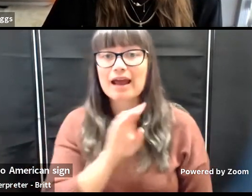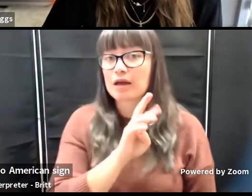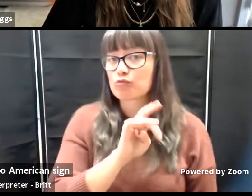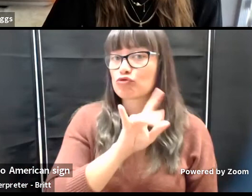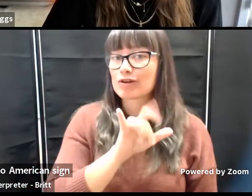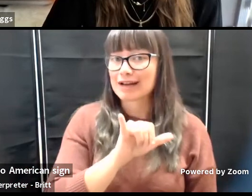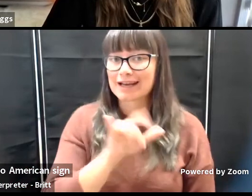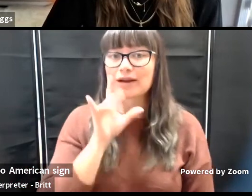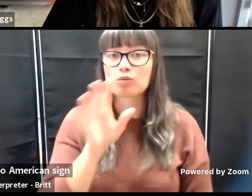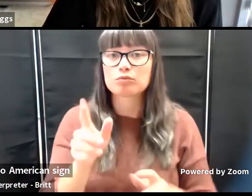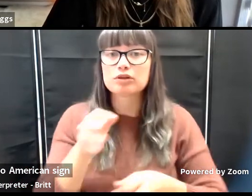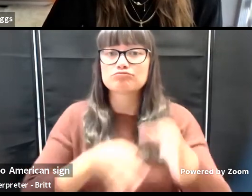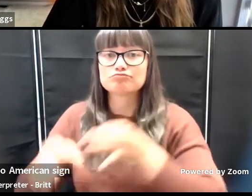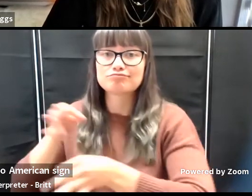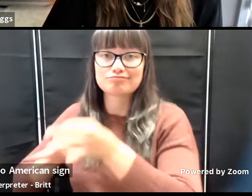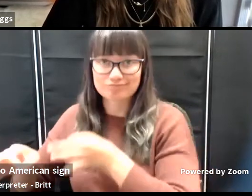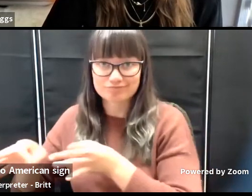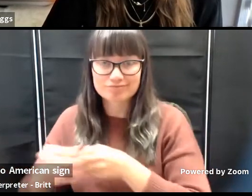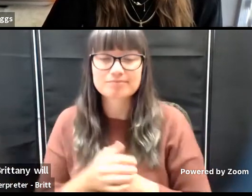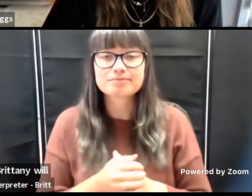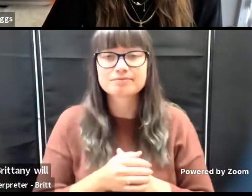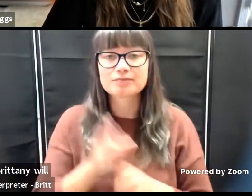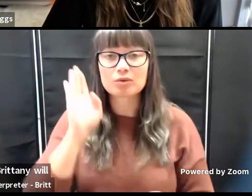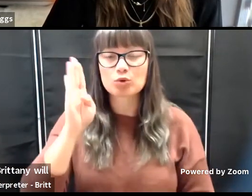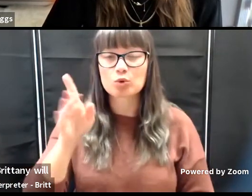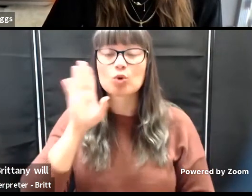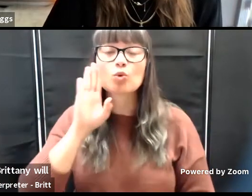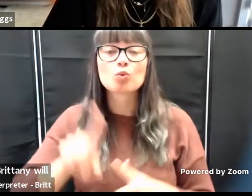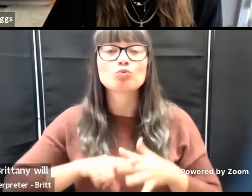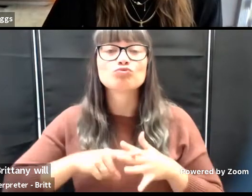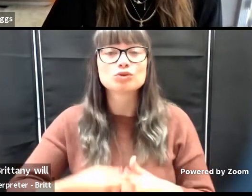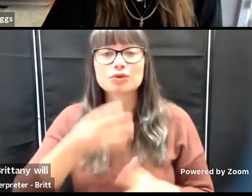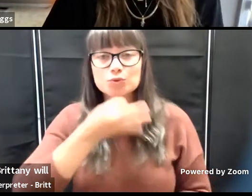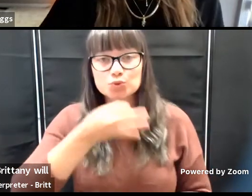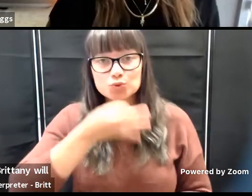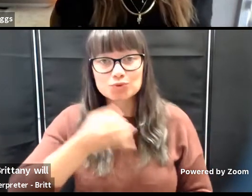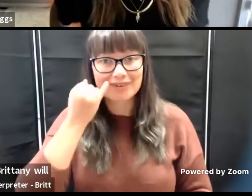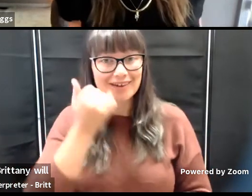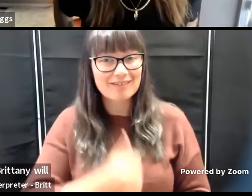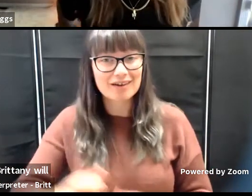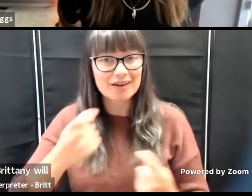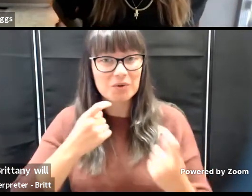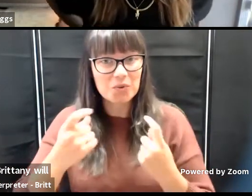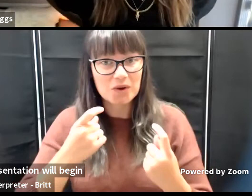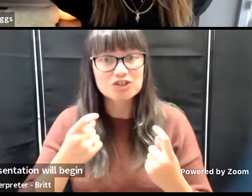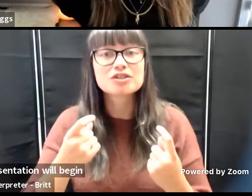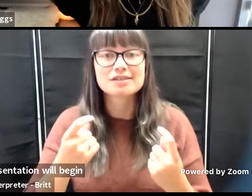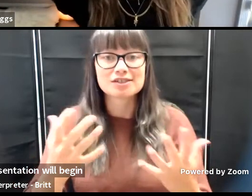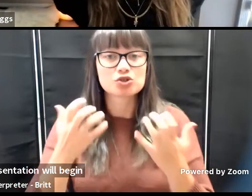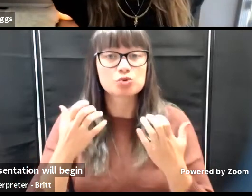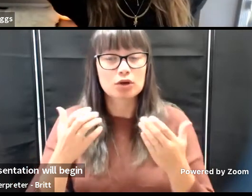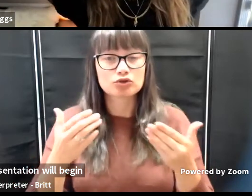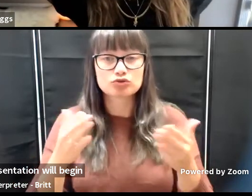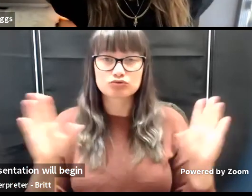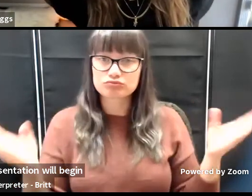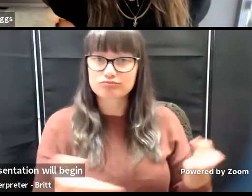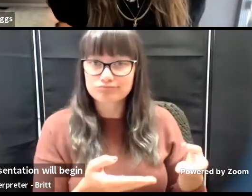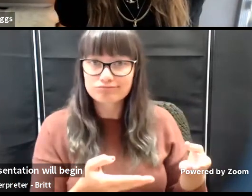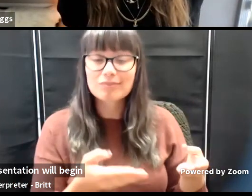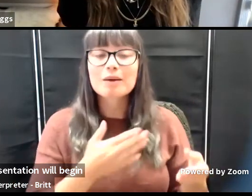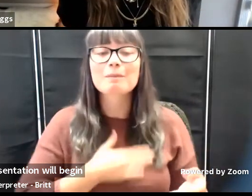throughout today's discussion. The presentation will begin momentarily. If you have questions that you would like to direct to today's guests, please